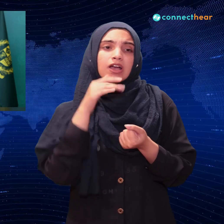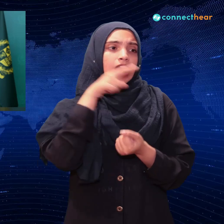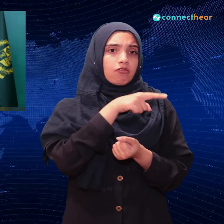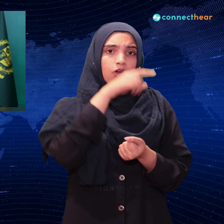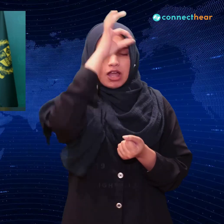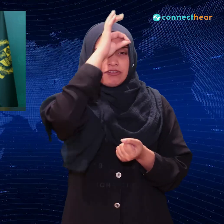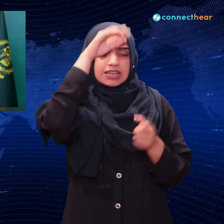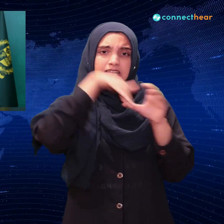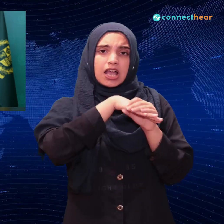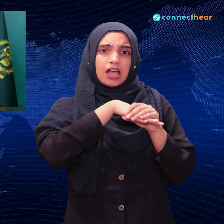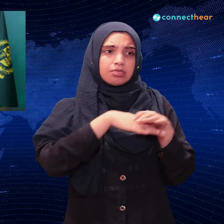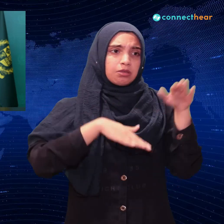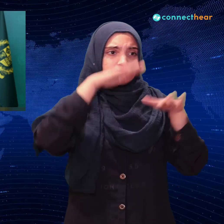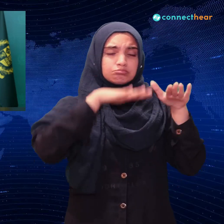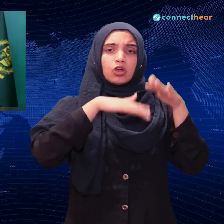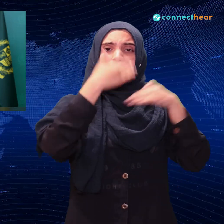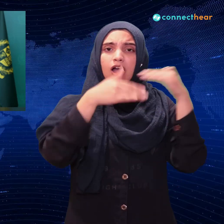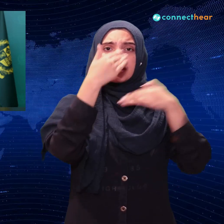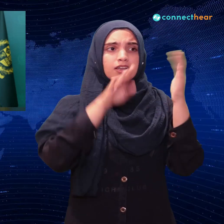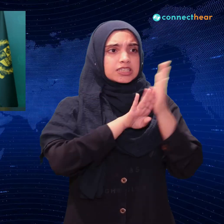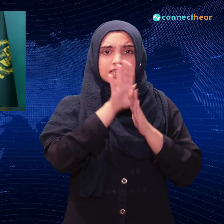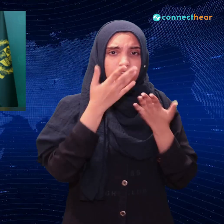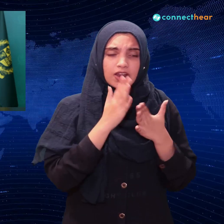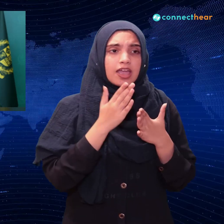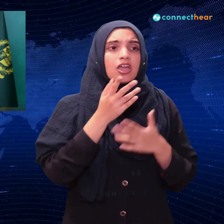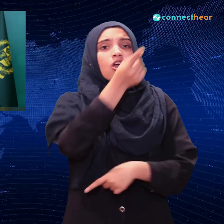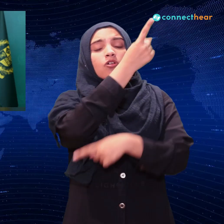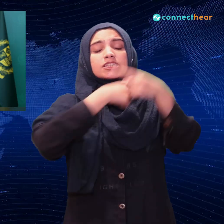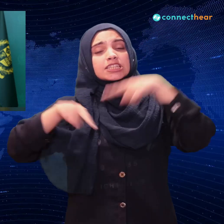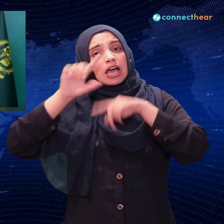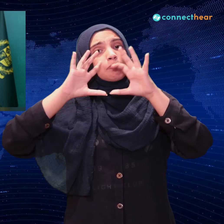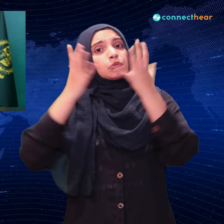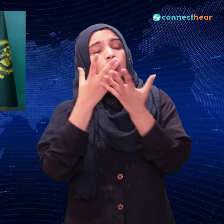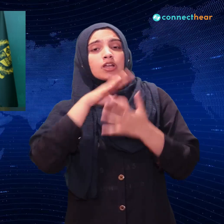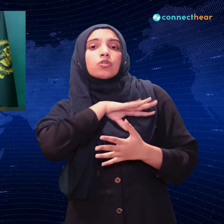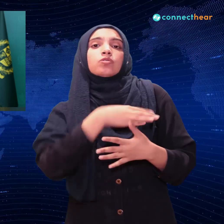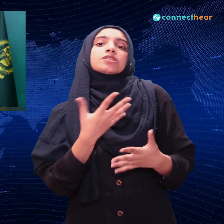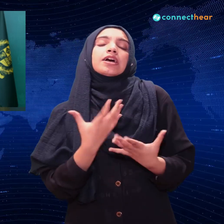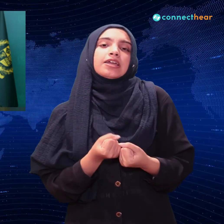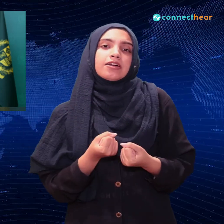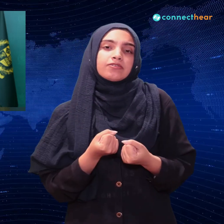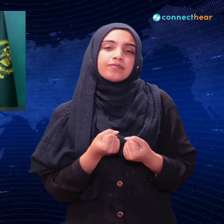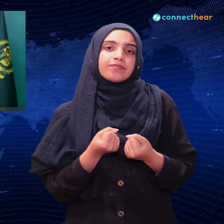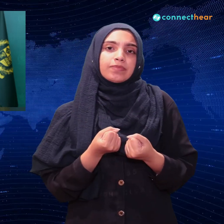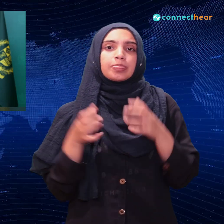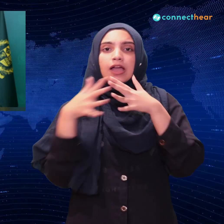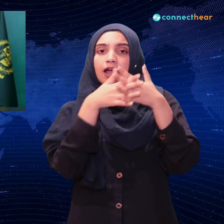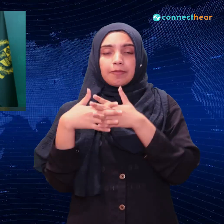chaotic Afghanistan again becomes a safe haven for international terrorists. The reason why the US